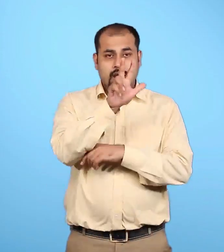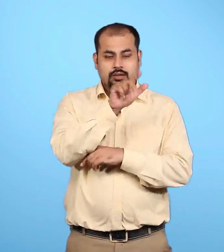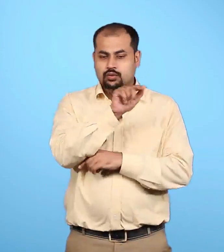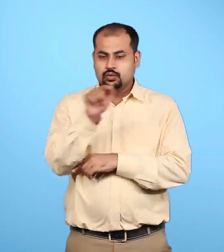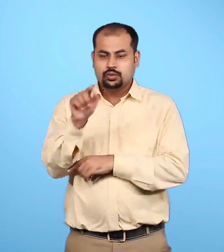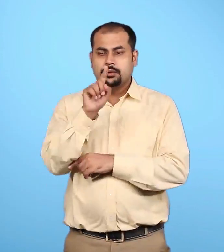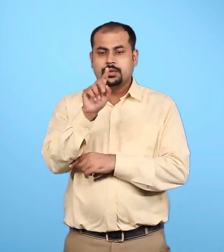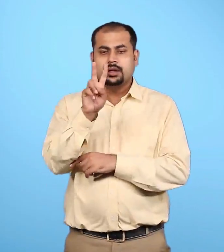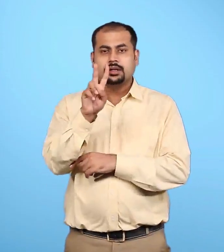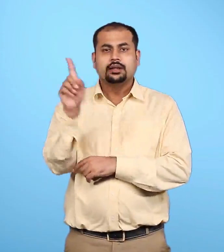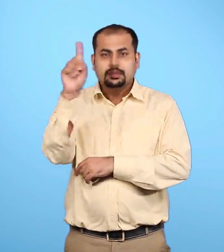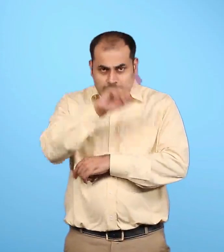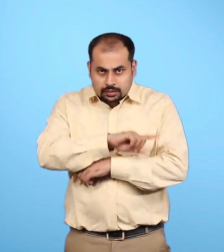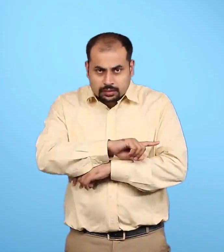3. 8 to 12.